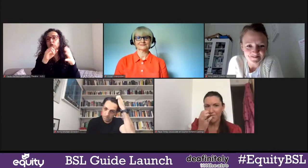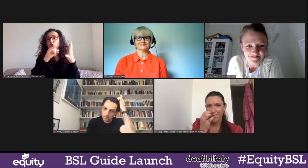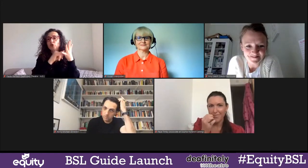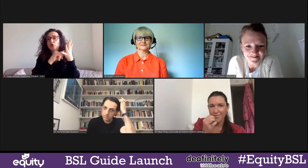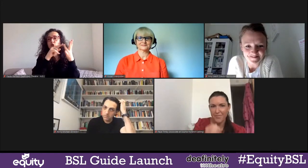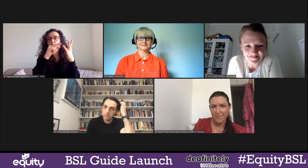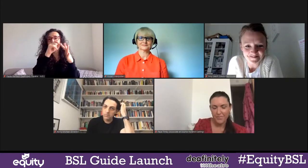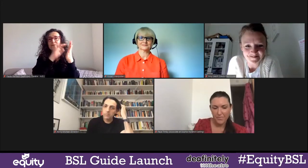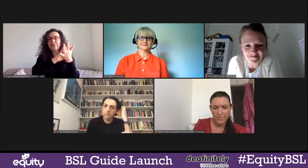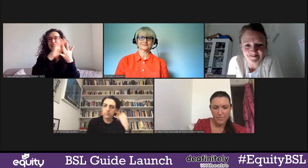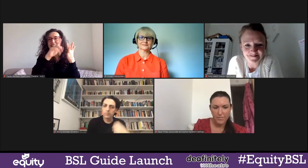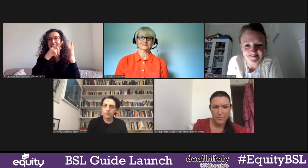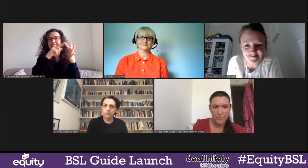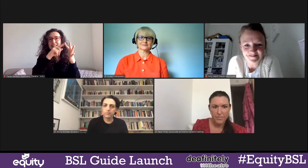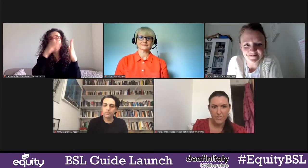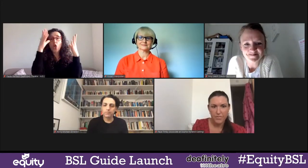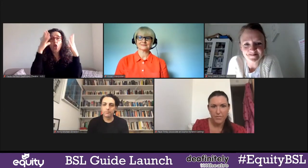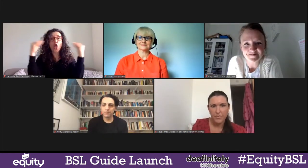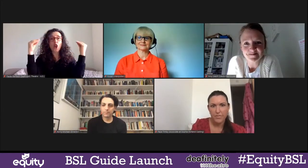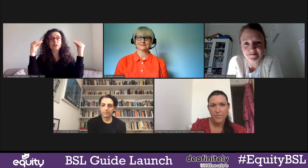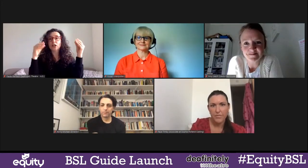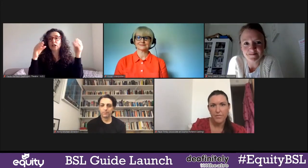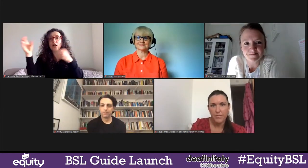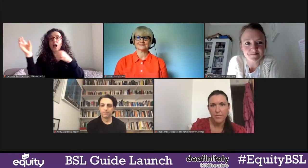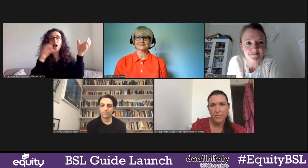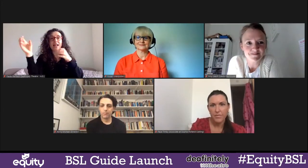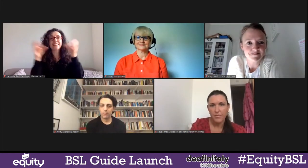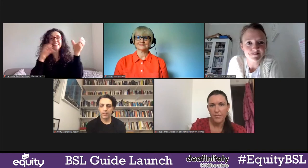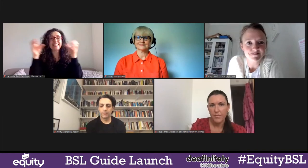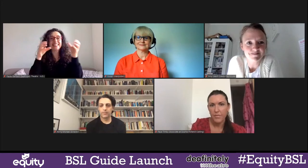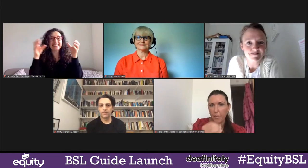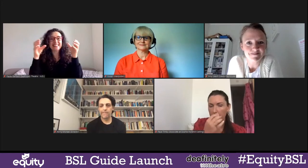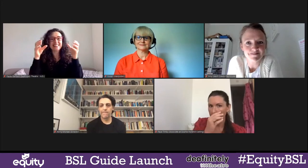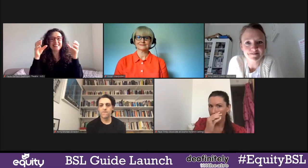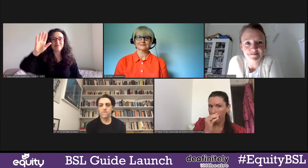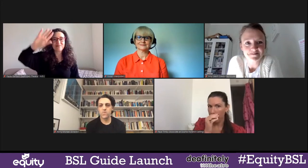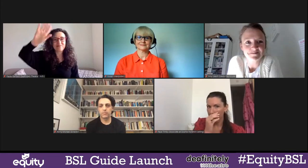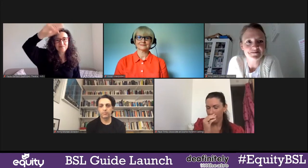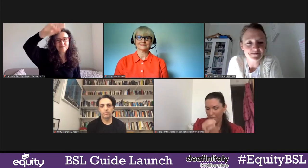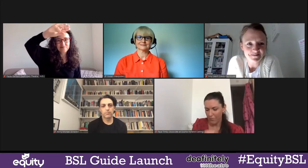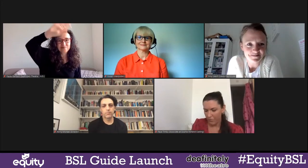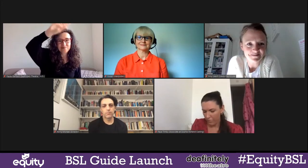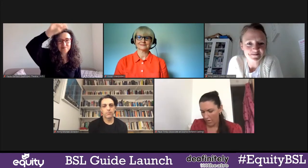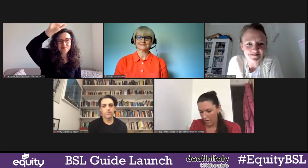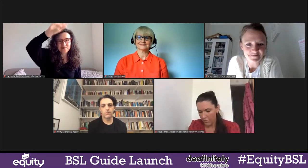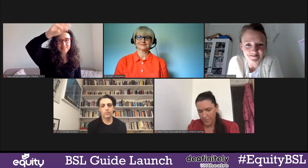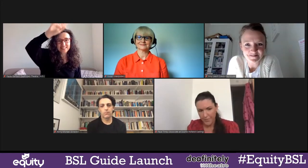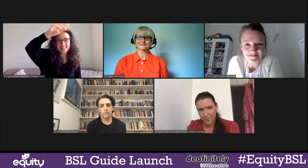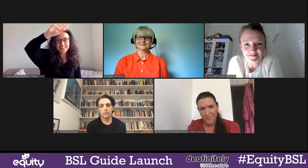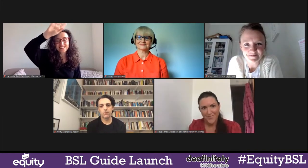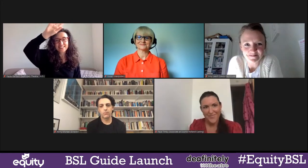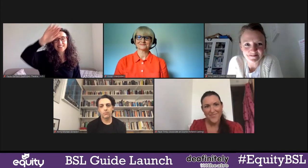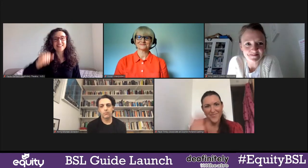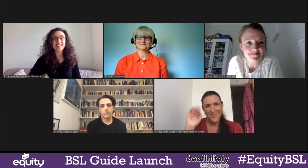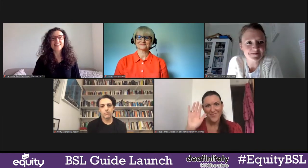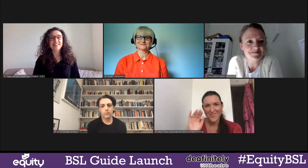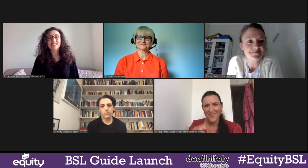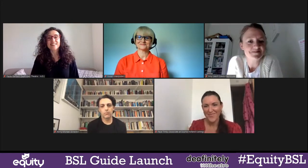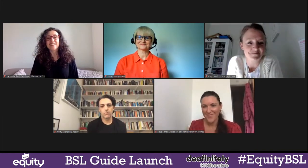an associate with Sophie Holland Casting. So welcome, Faye. Hello, thank you for joining us.